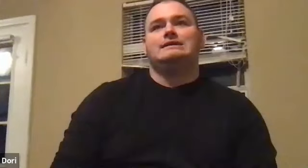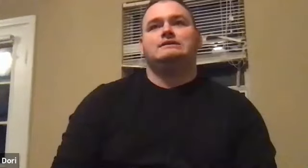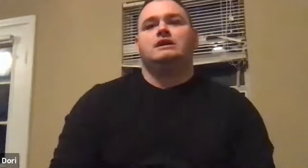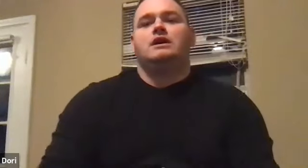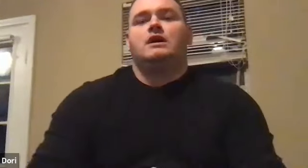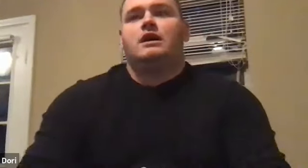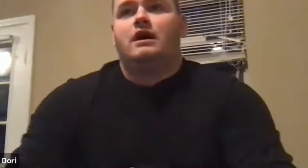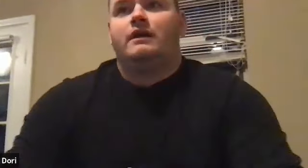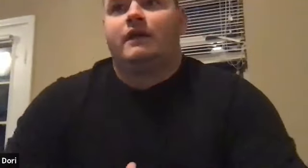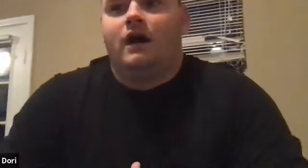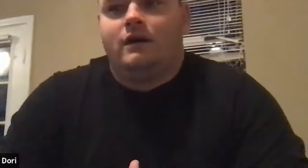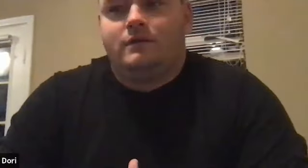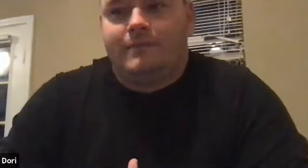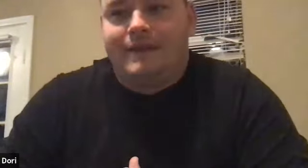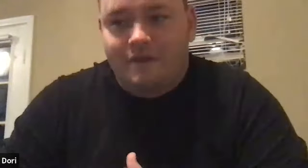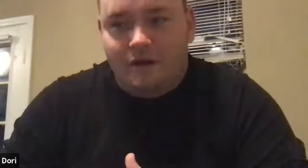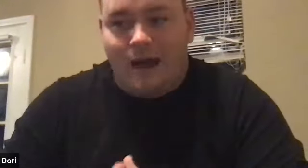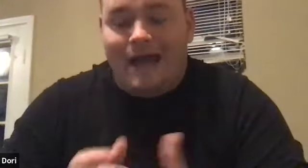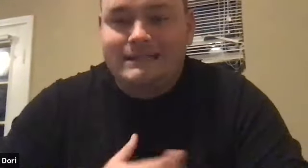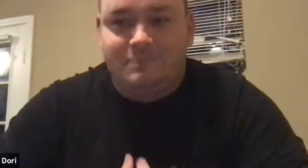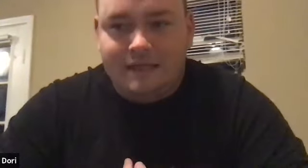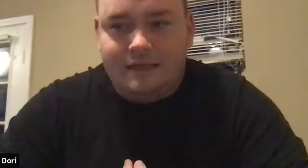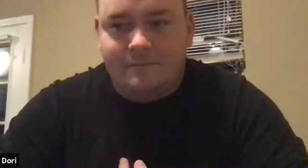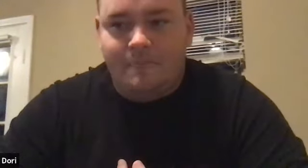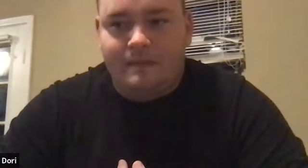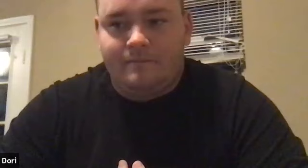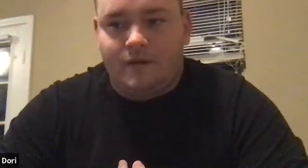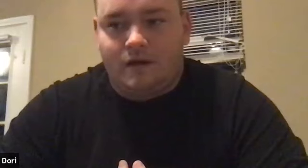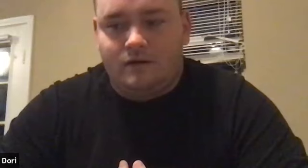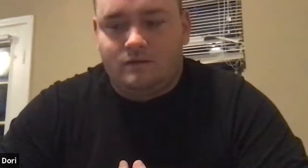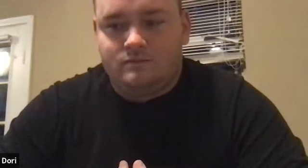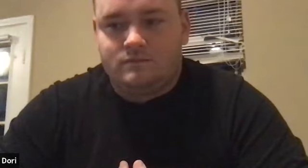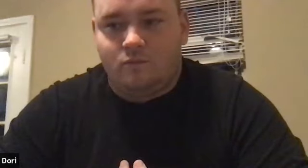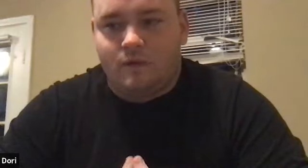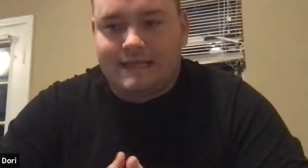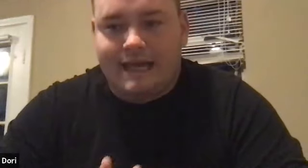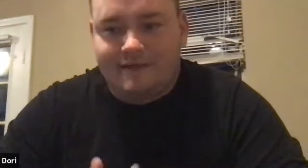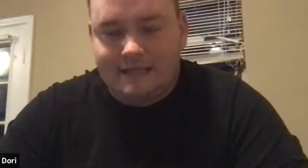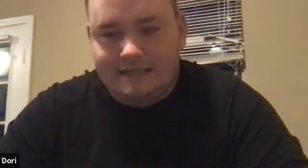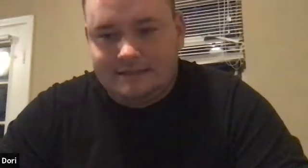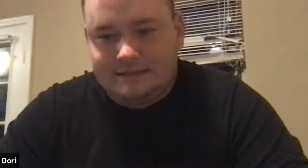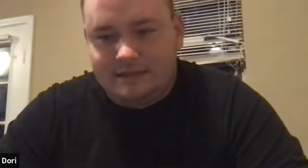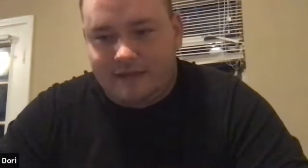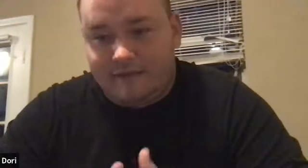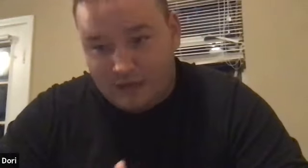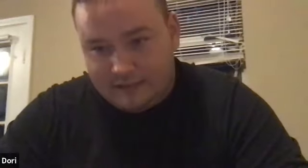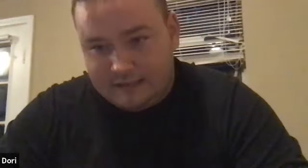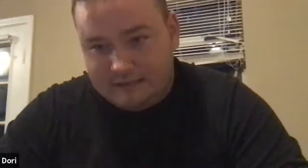because even though I speak, once I have kids, if I ever have kids,